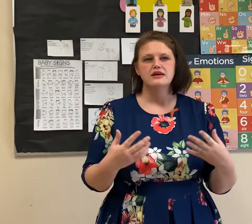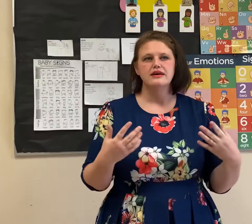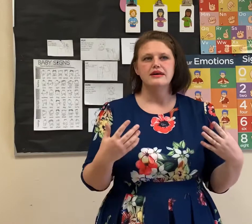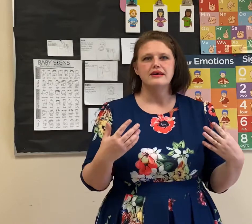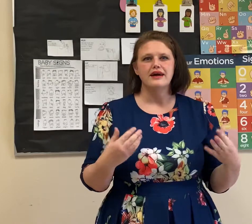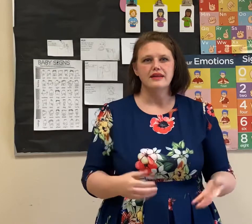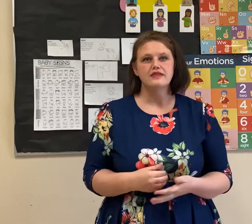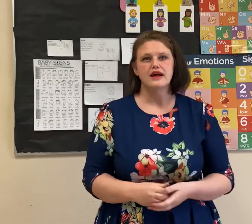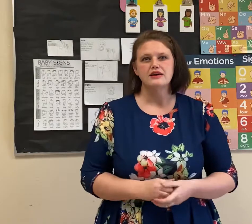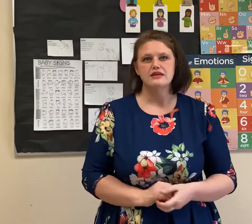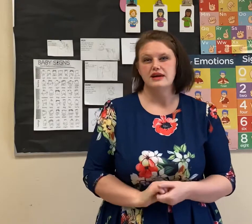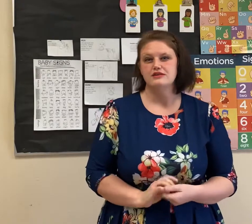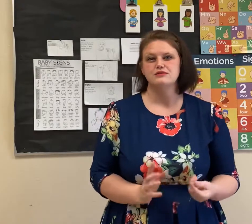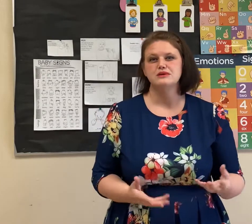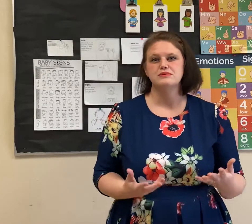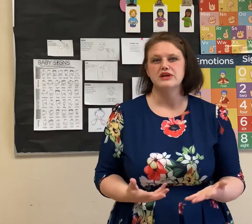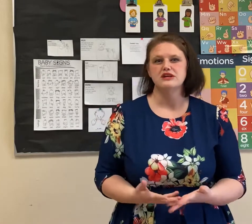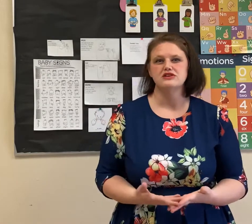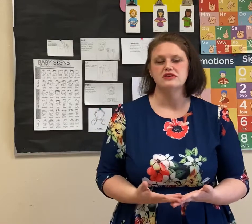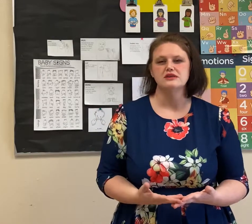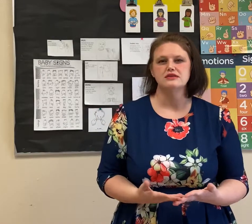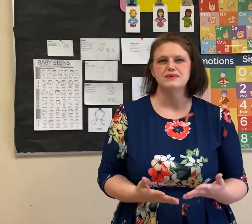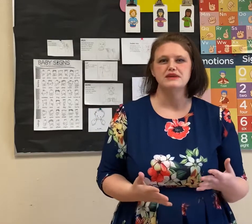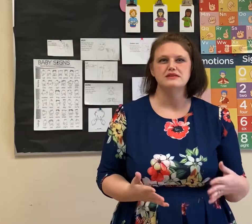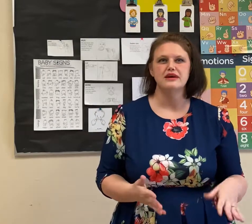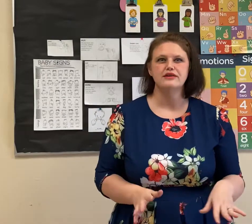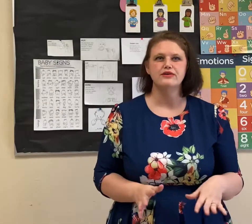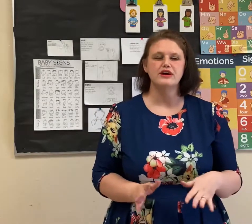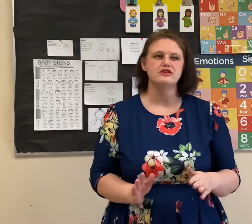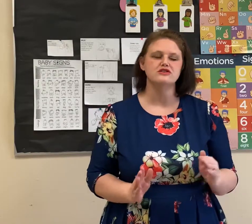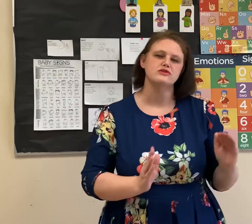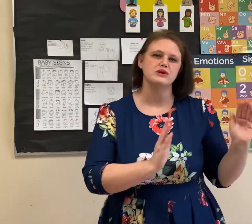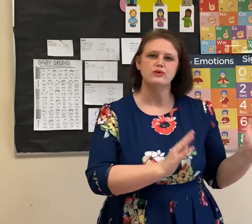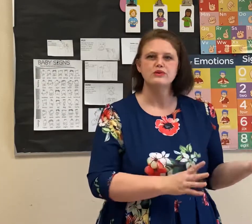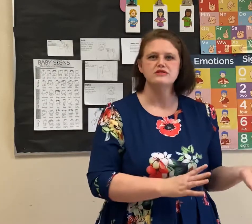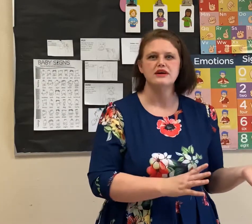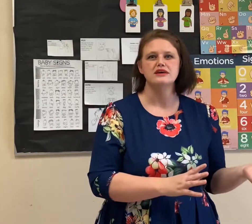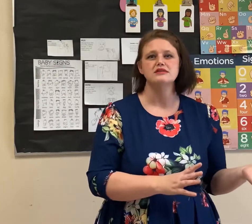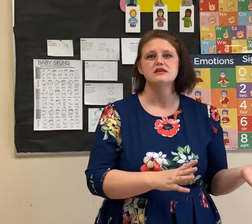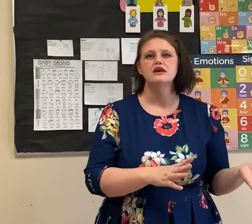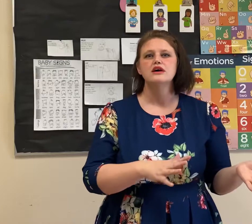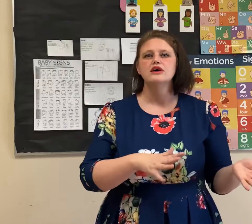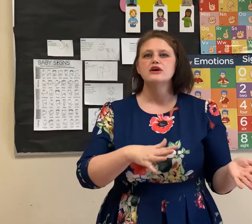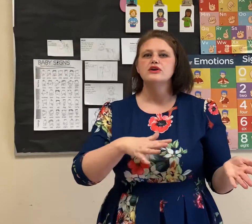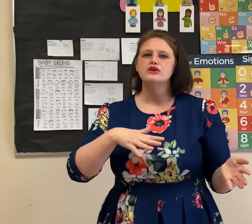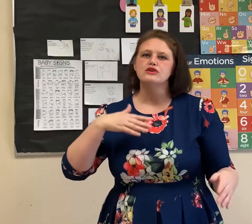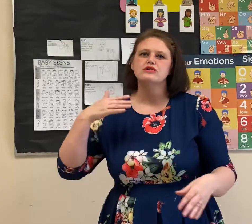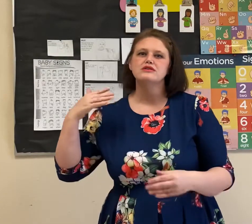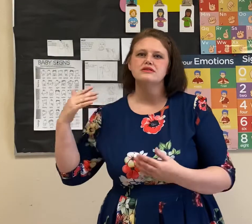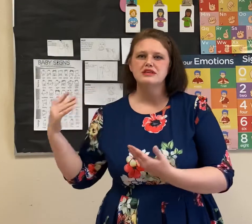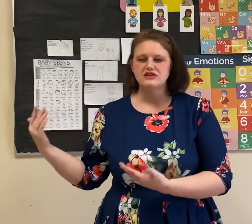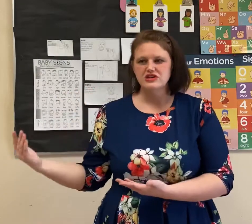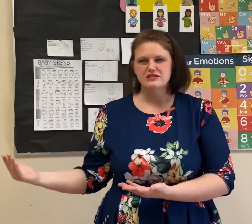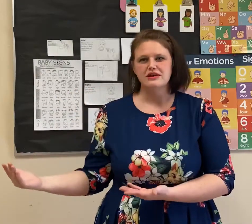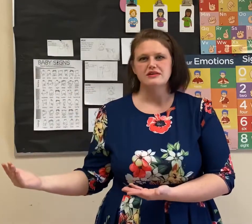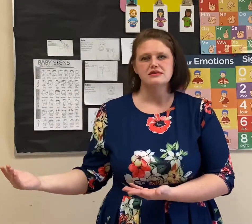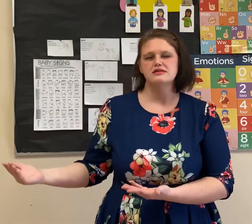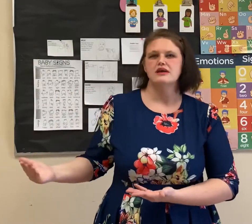And I like the classroom communication signs because now you're not just doing core signs, you're teaching signs that